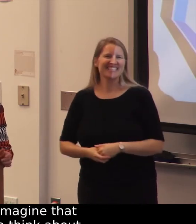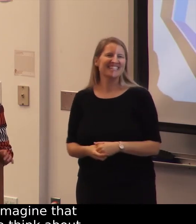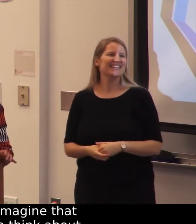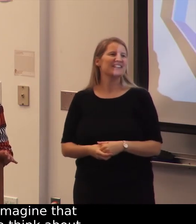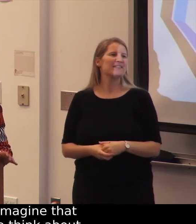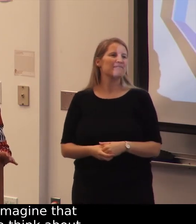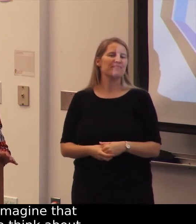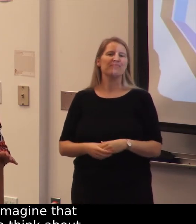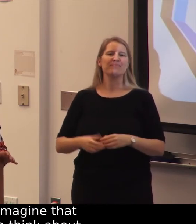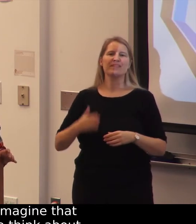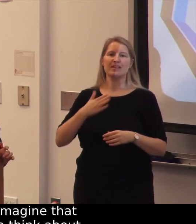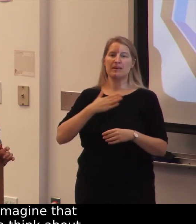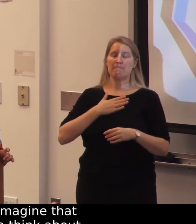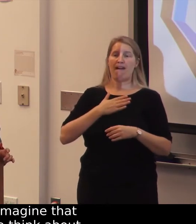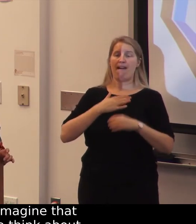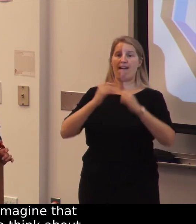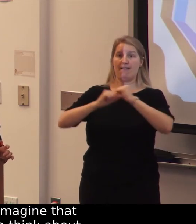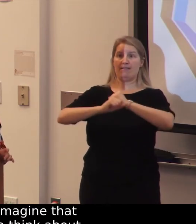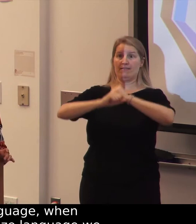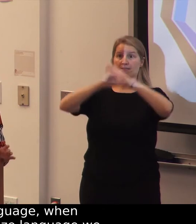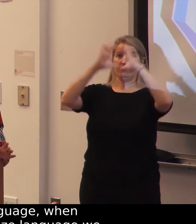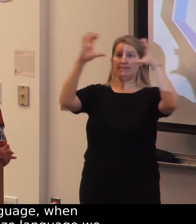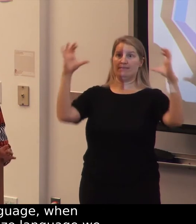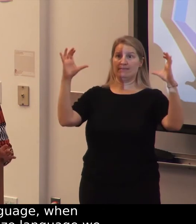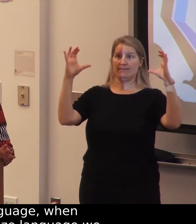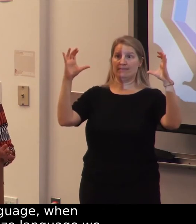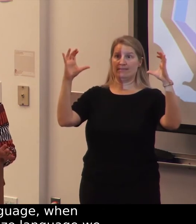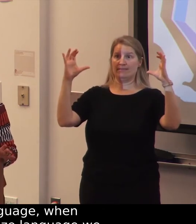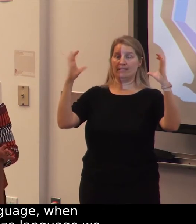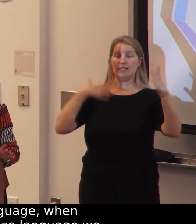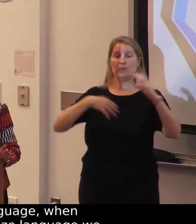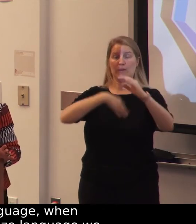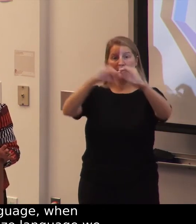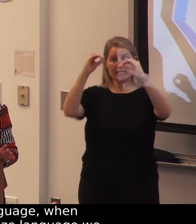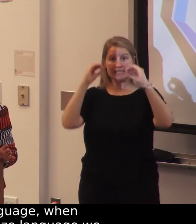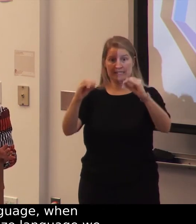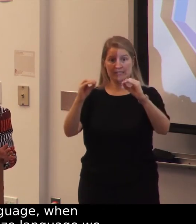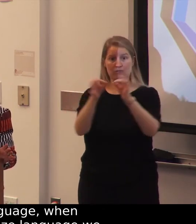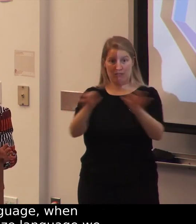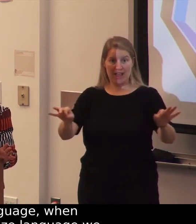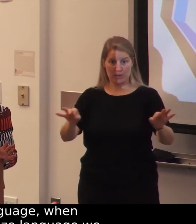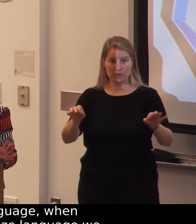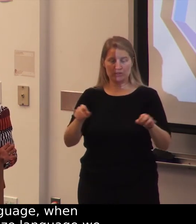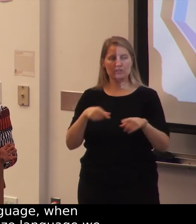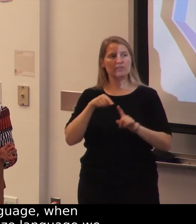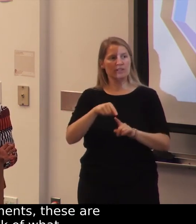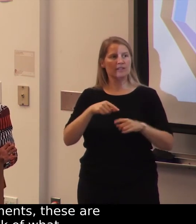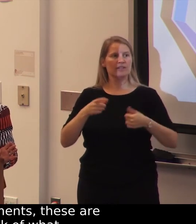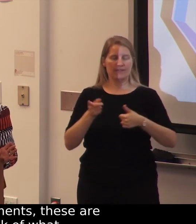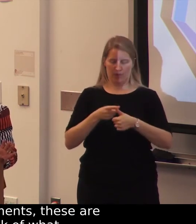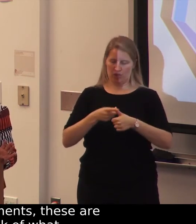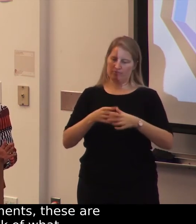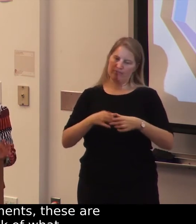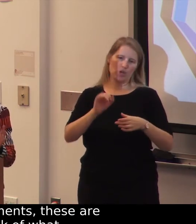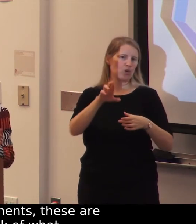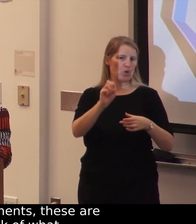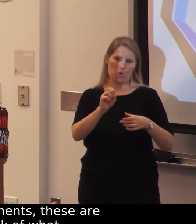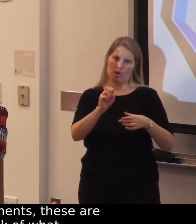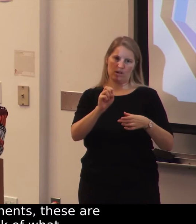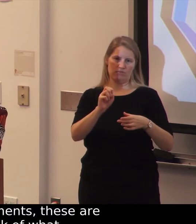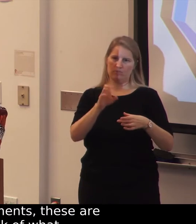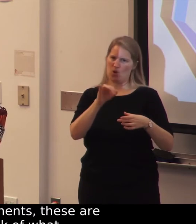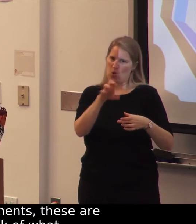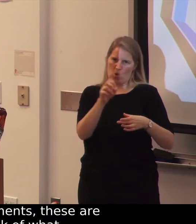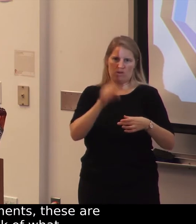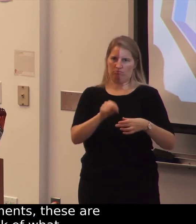how I imagine that we have to think about what we do when we teach language, when we curricularize language, we clearly have core program elements.